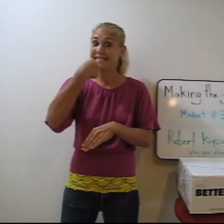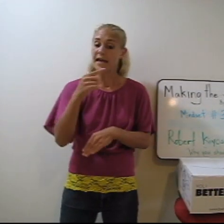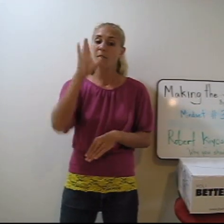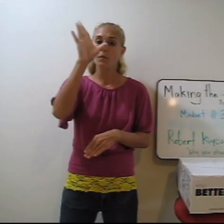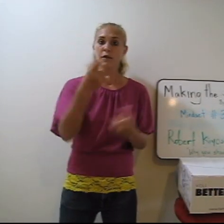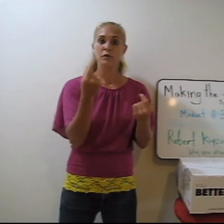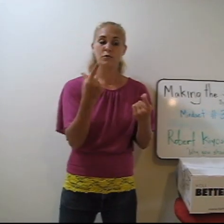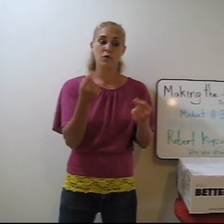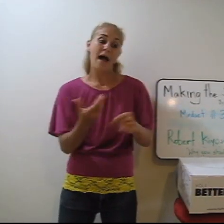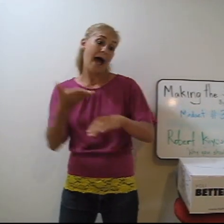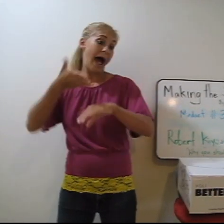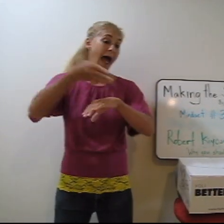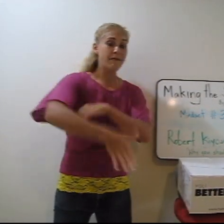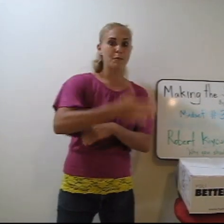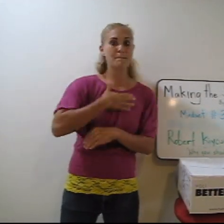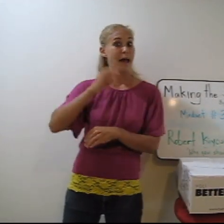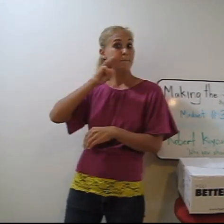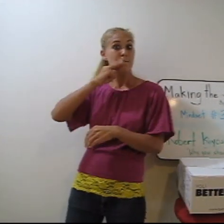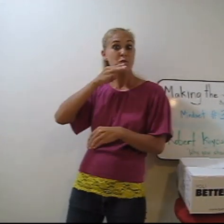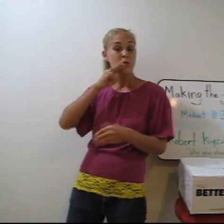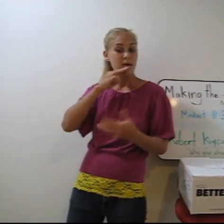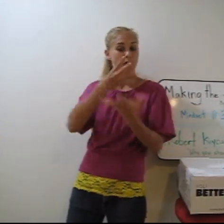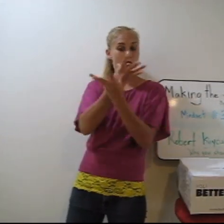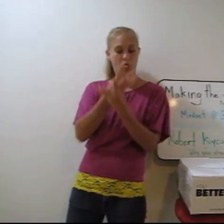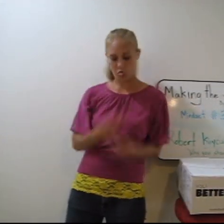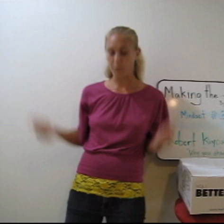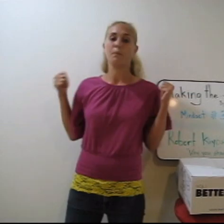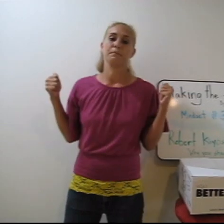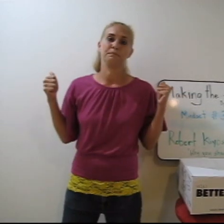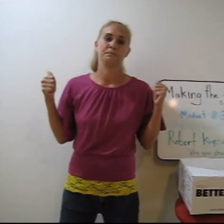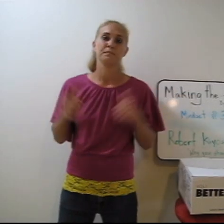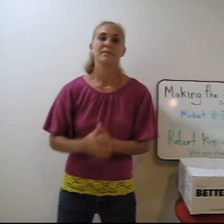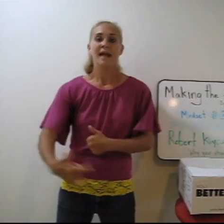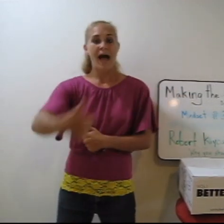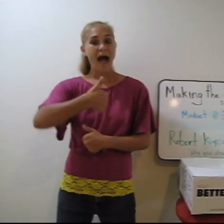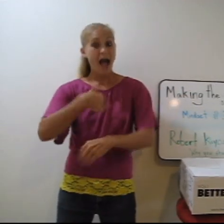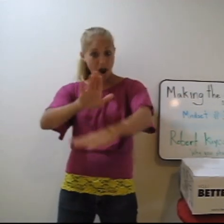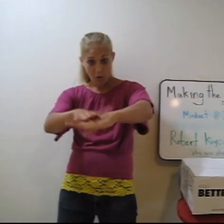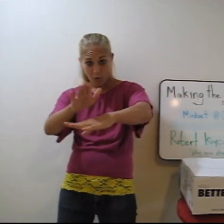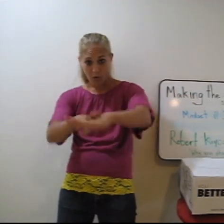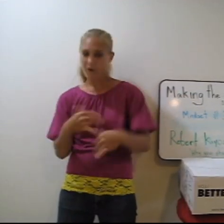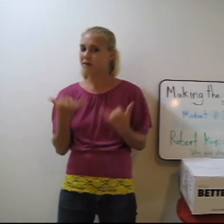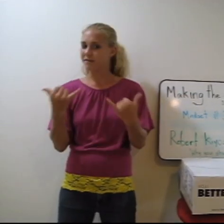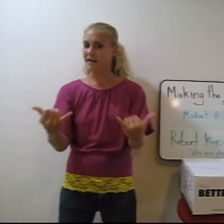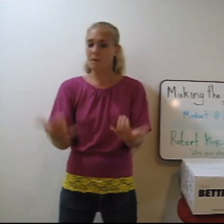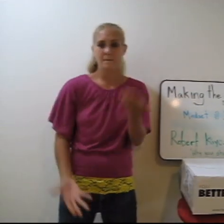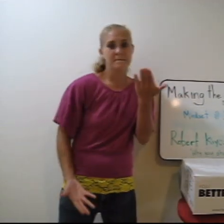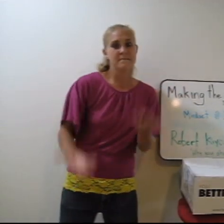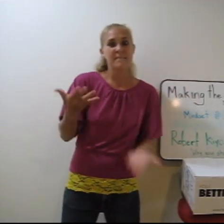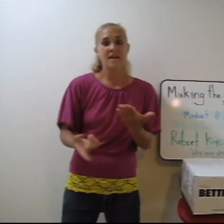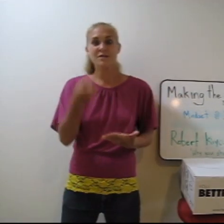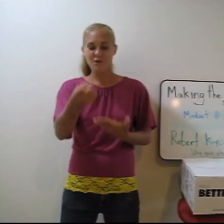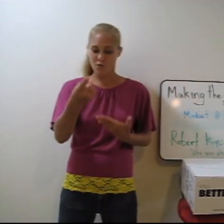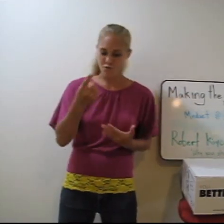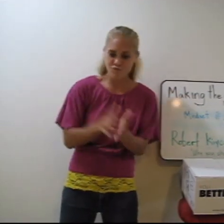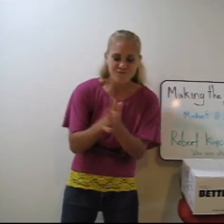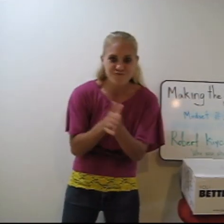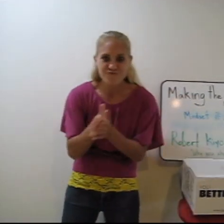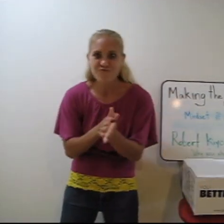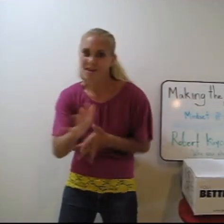after the mood you set it in has left you. I warn you, right now you might be fired up to do this business. Right